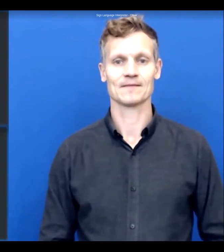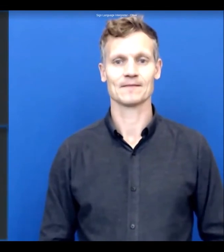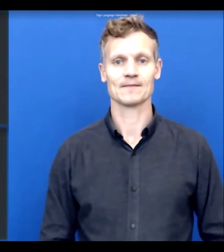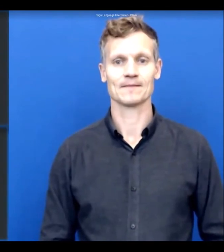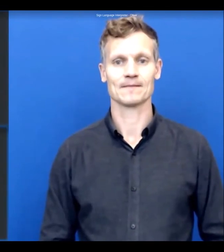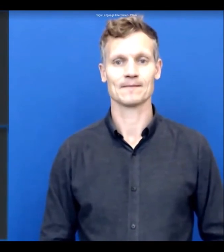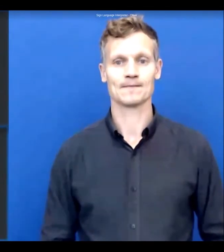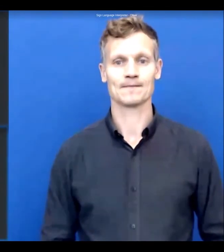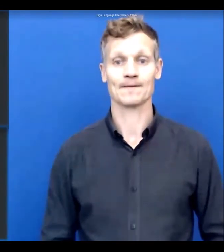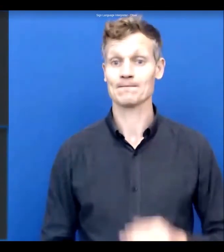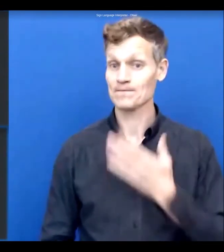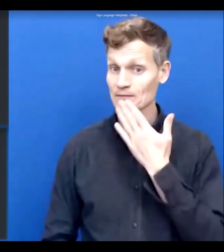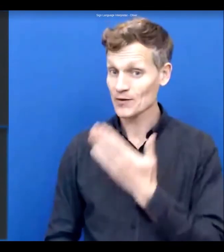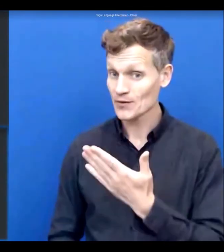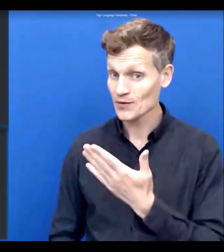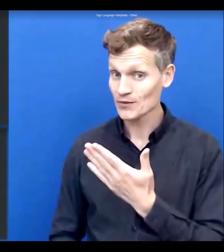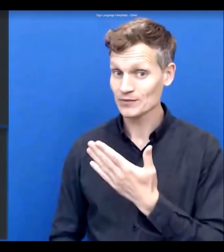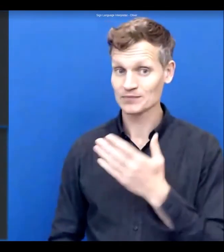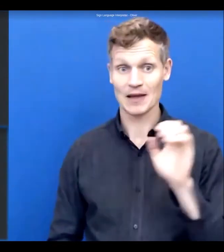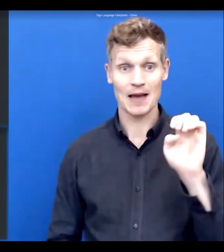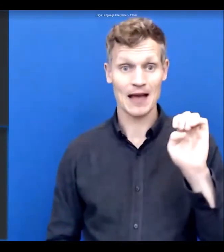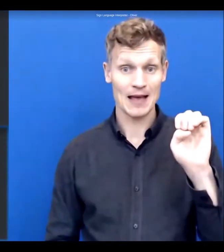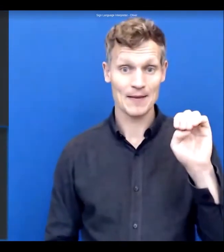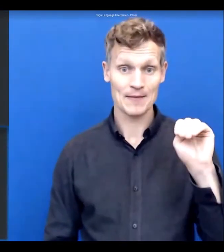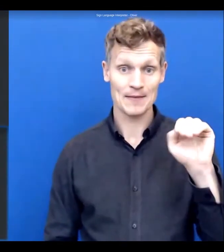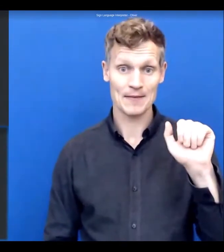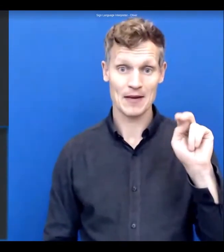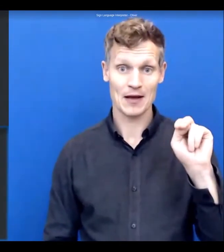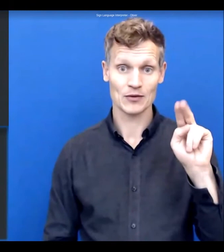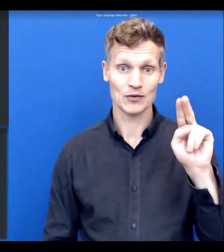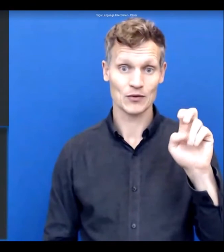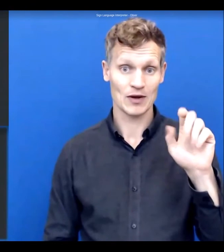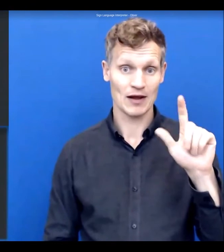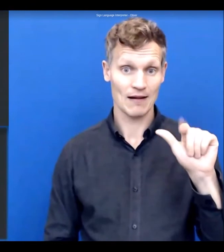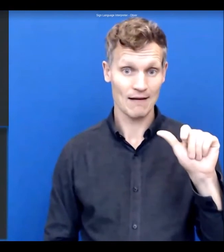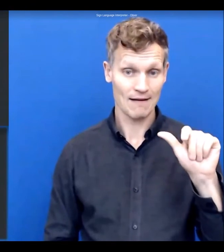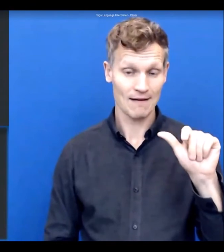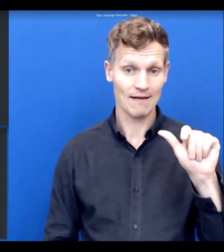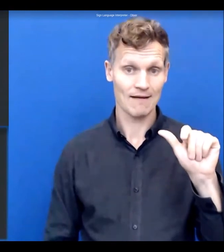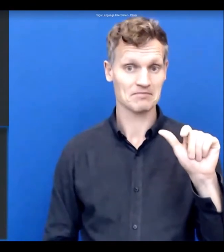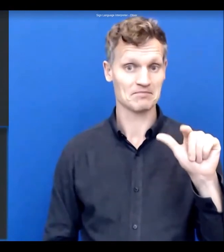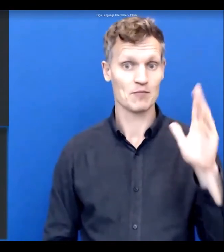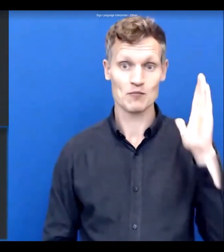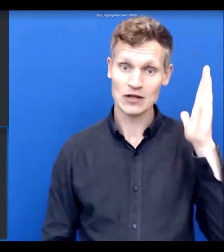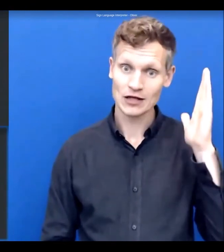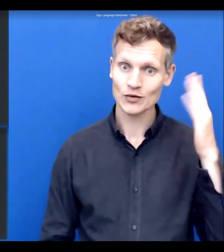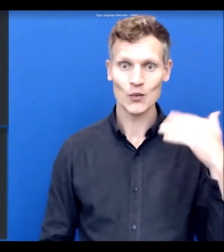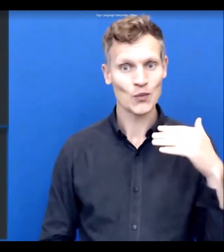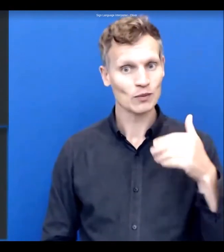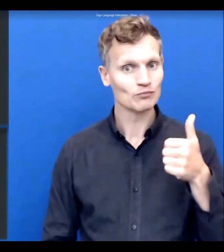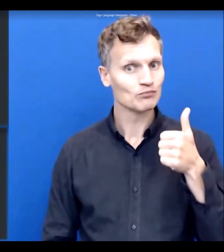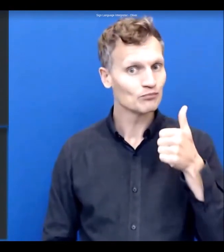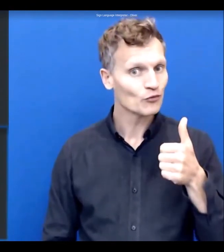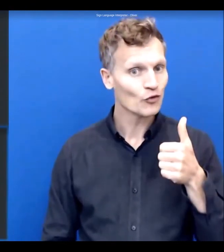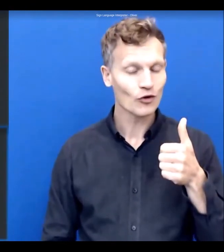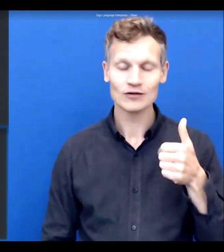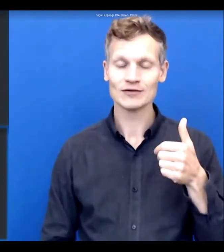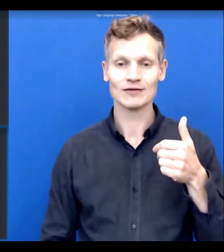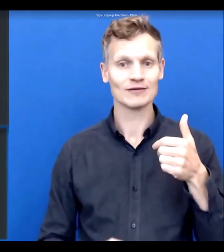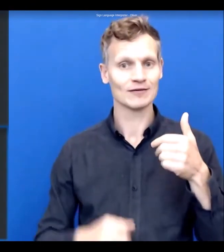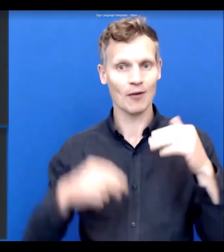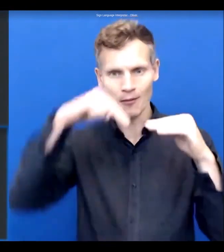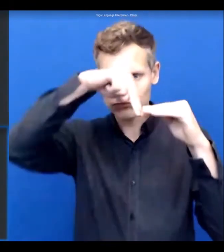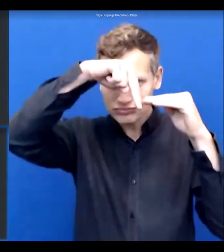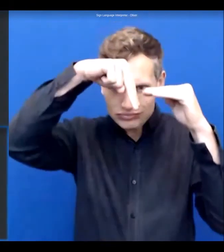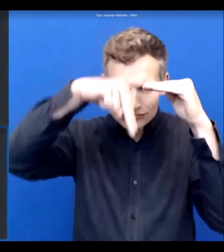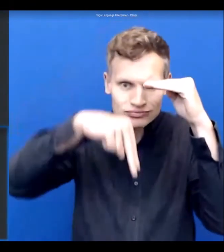Thank you, Emanuela. With your presentation, we have been really led into an intermediate dimension between